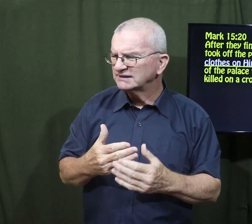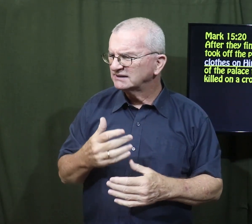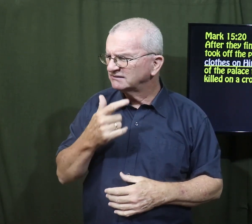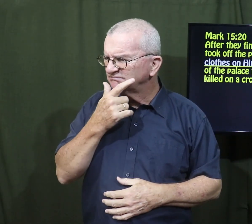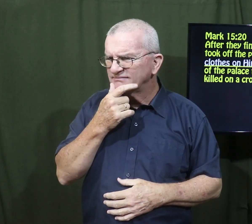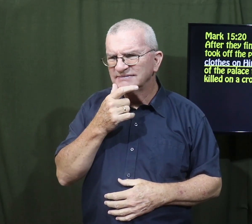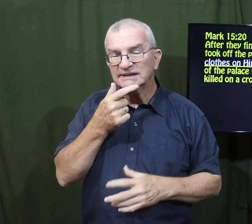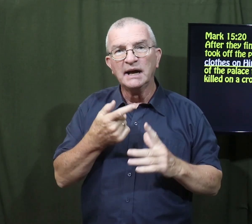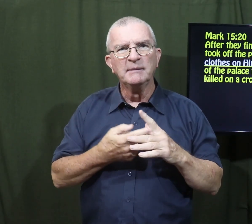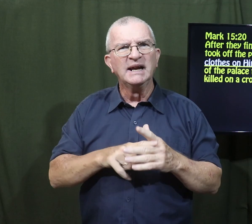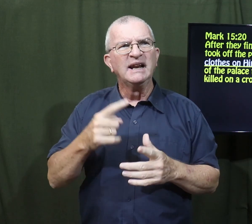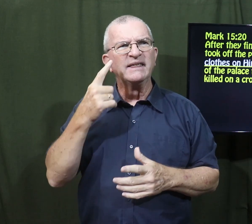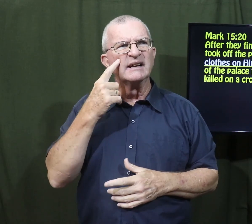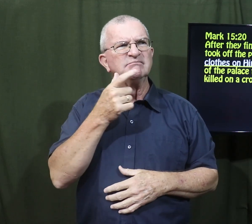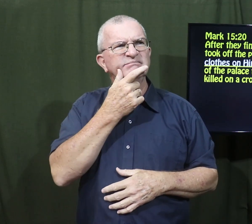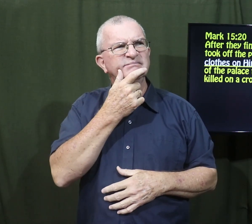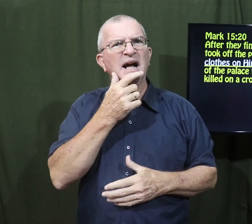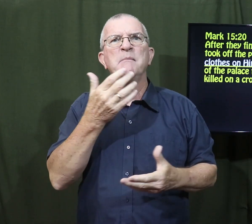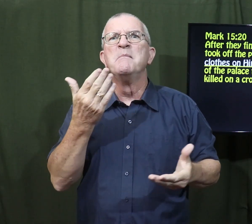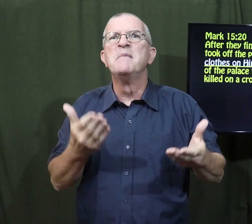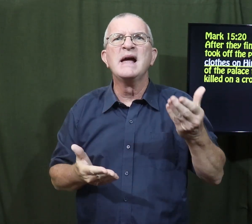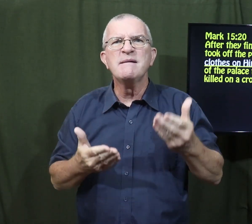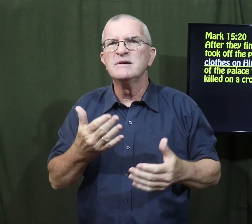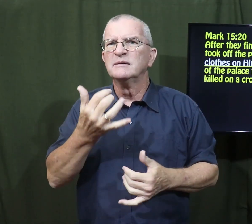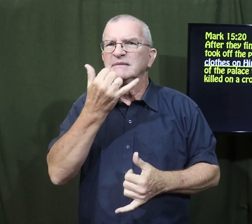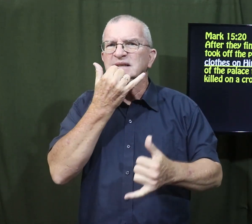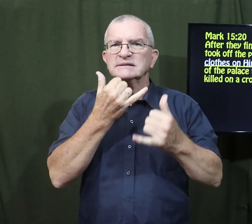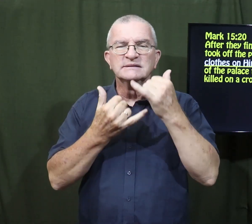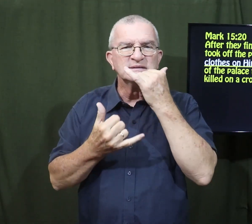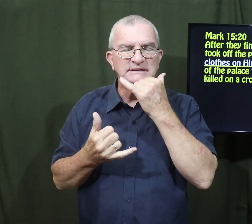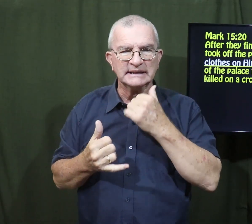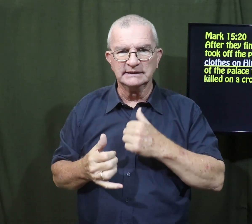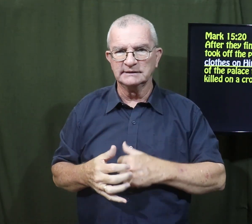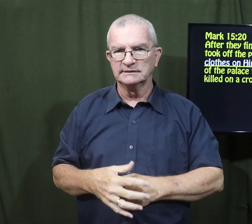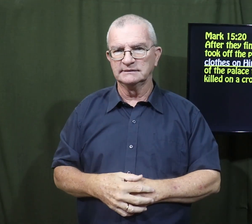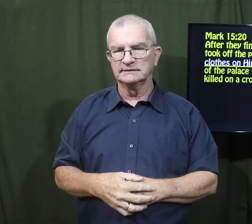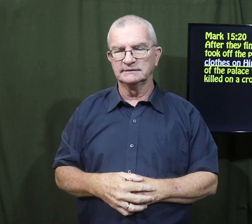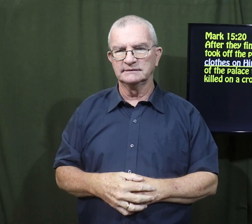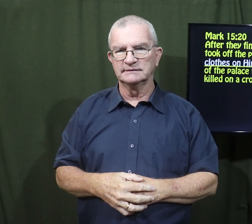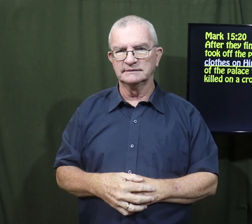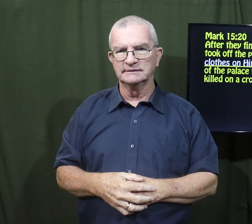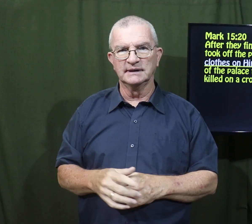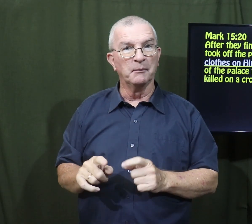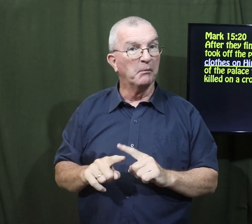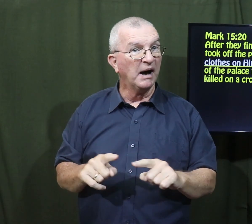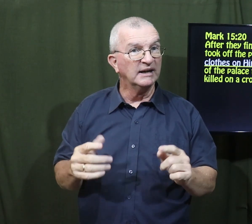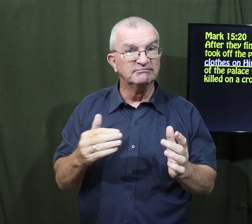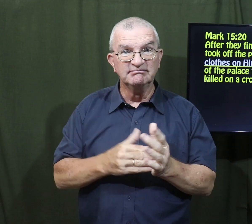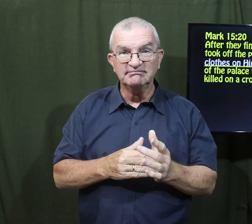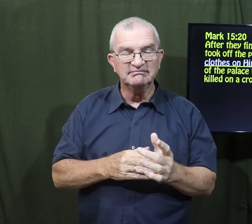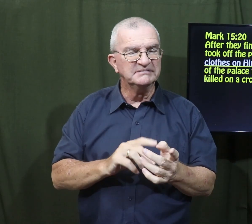and taught good, and they were beginning to think they had made a mistake. But